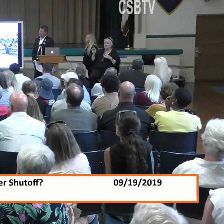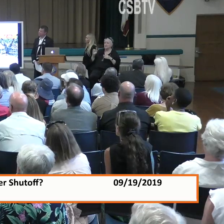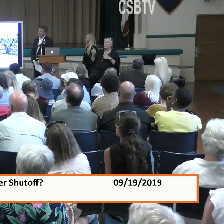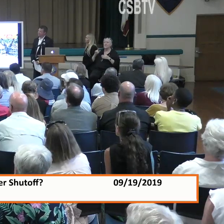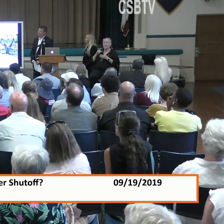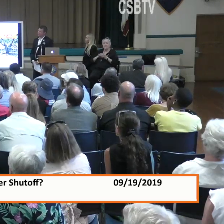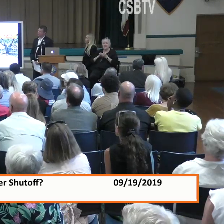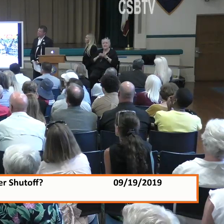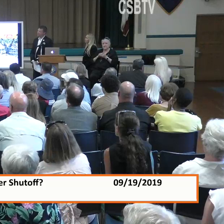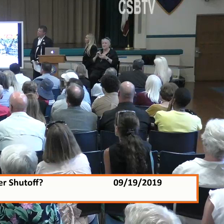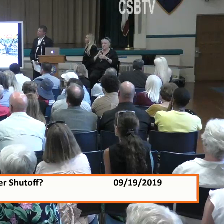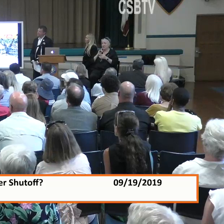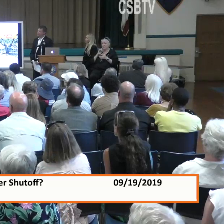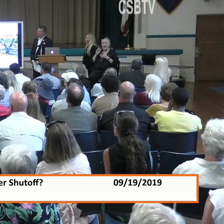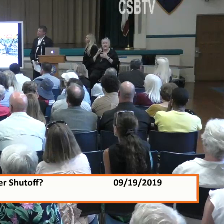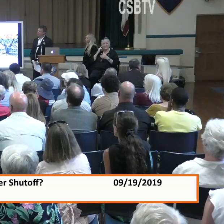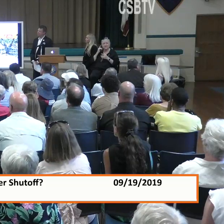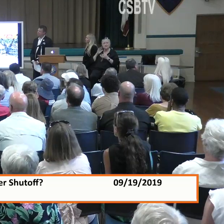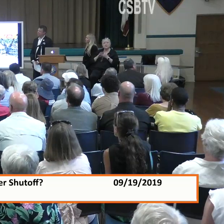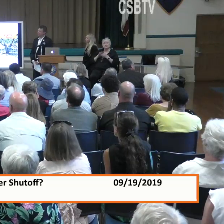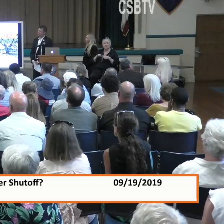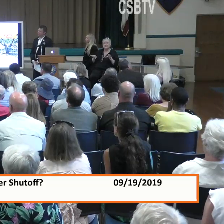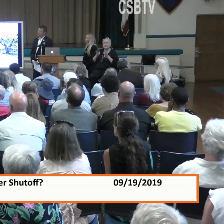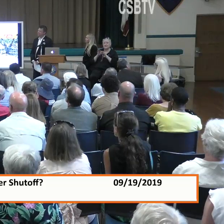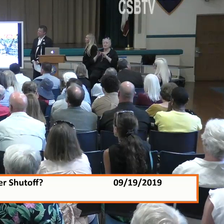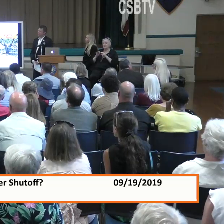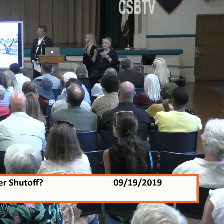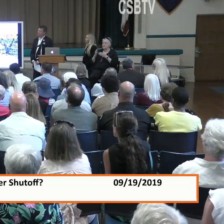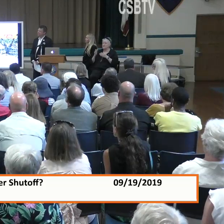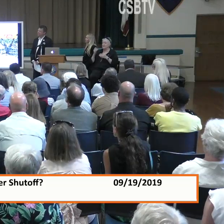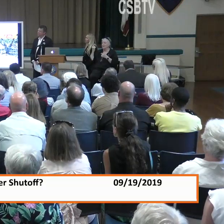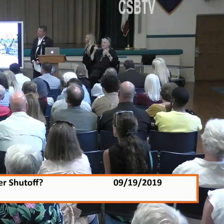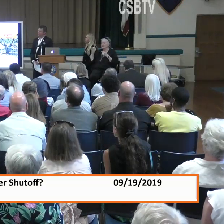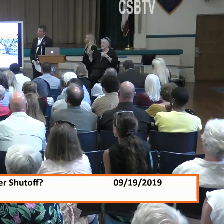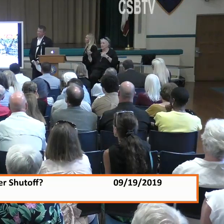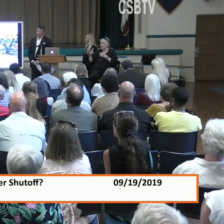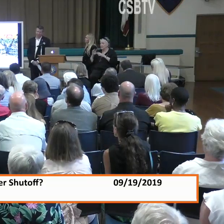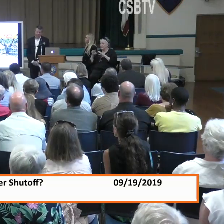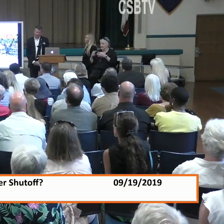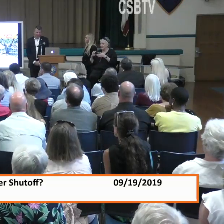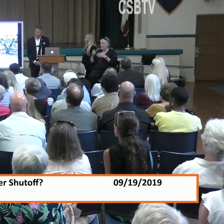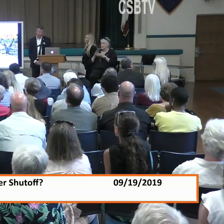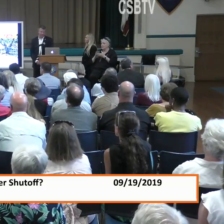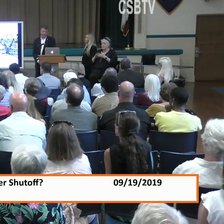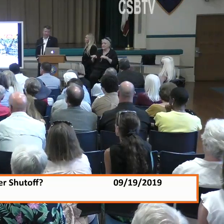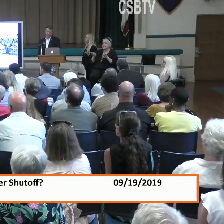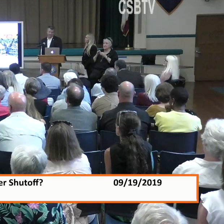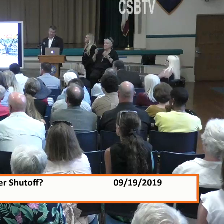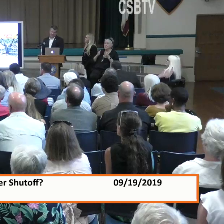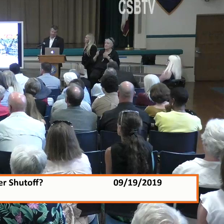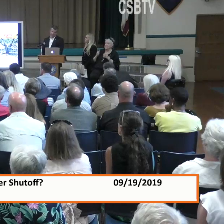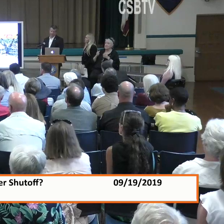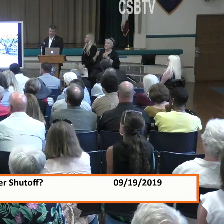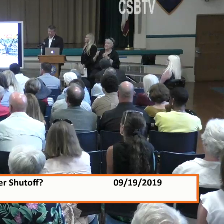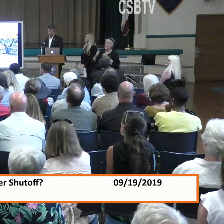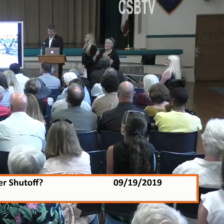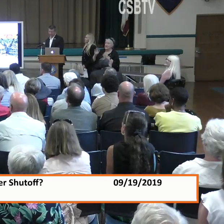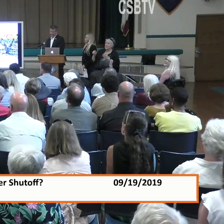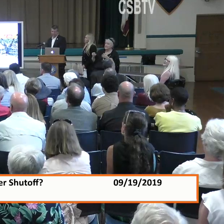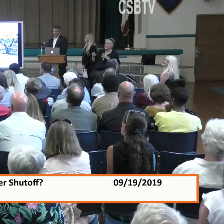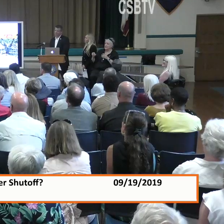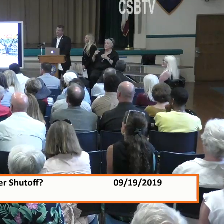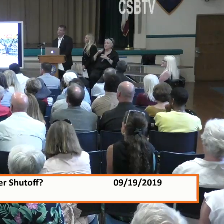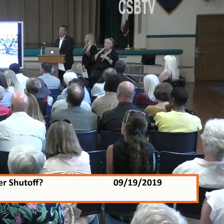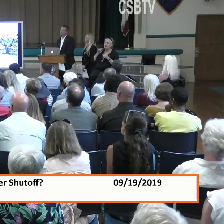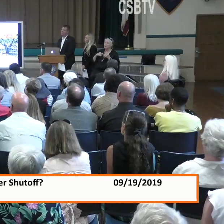I consider schools an essential service, and I wonder in that third category, are schools an essential service? And the second thing, and when you were